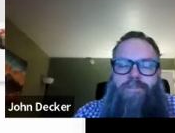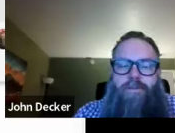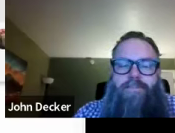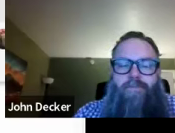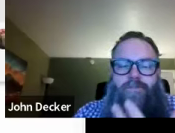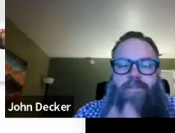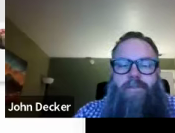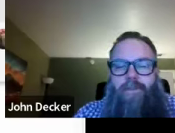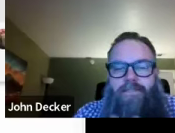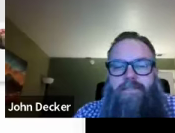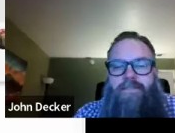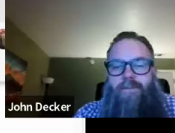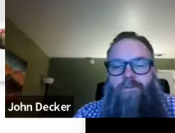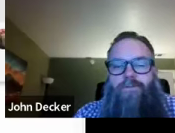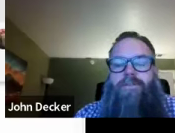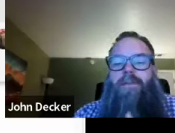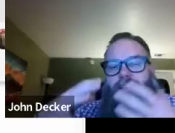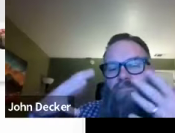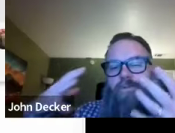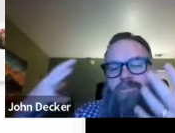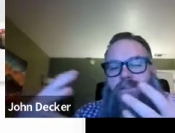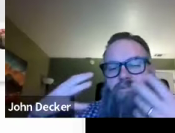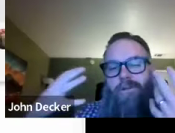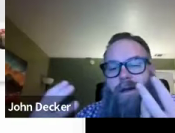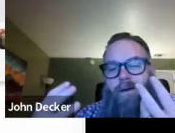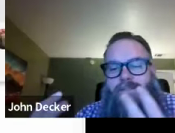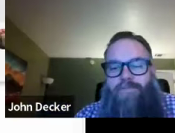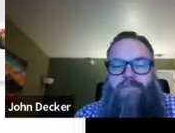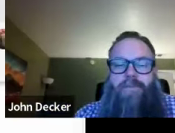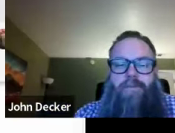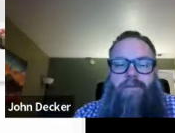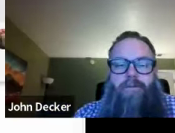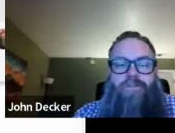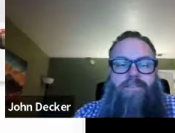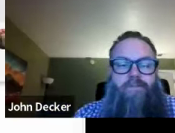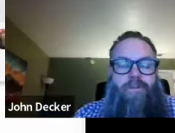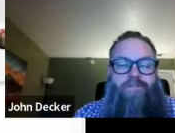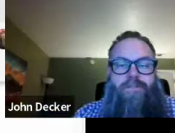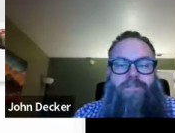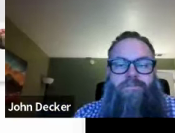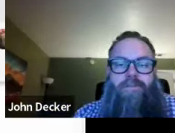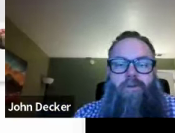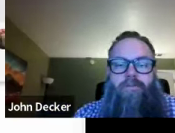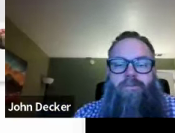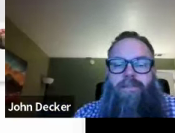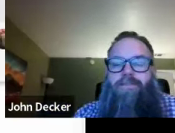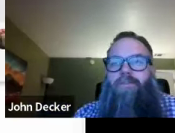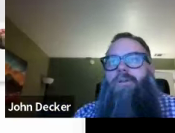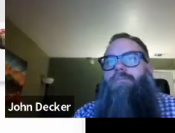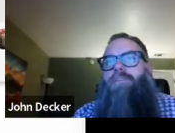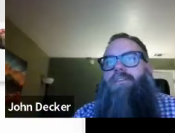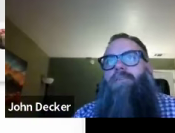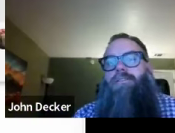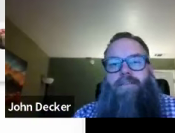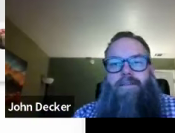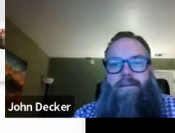is very important to us. We listen to the stakeholders. That's what regional centers are about, is supposed to be, addressing the regional issues of our community.